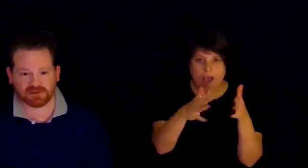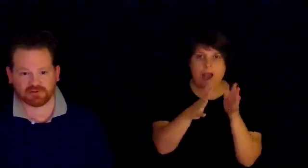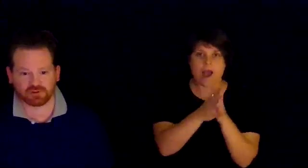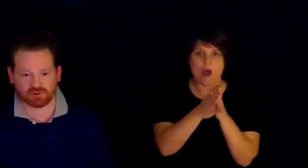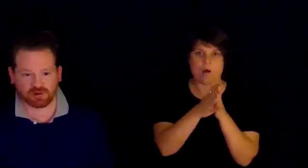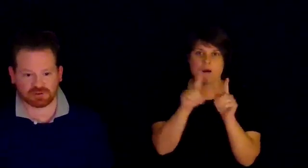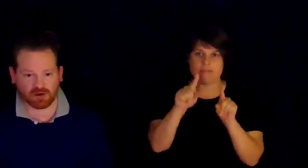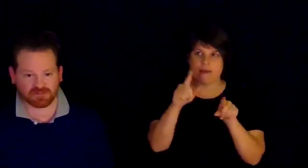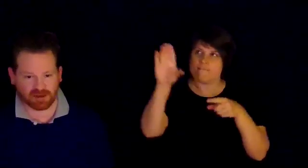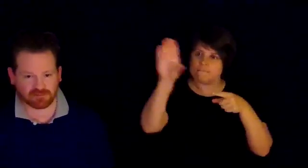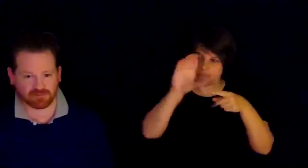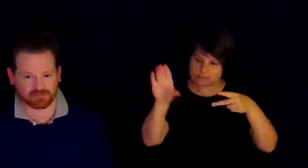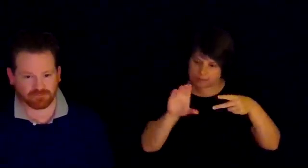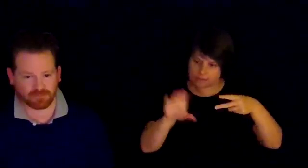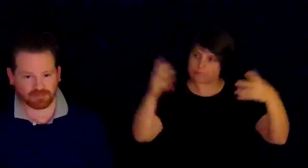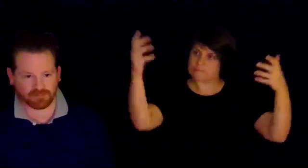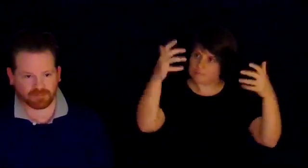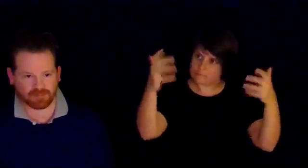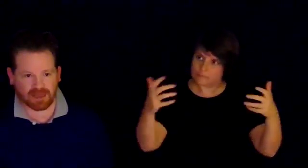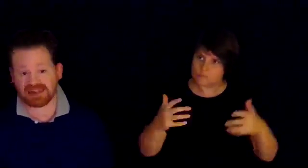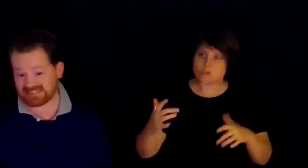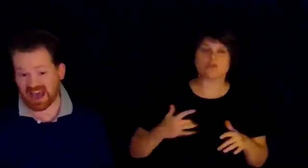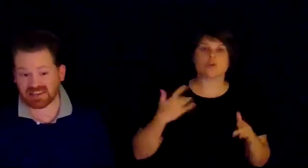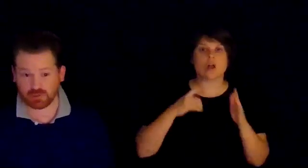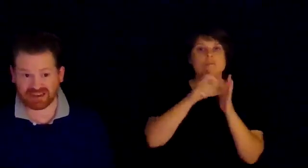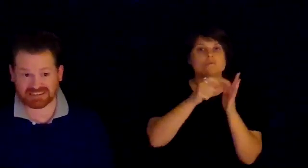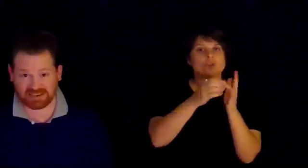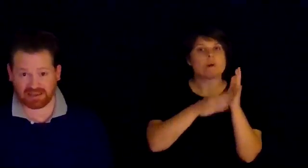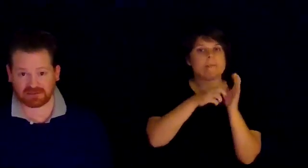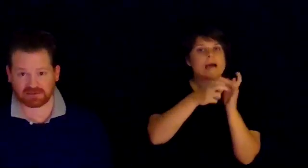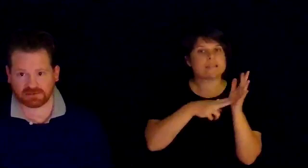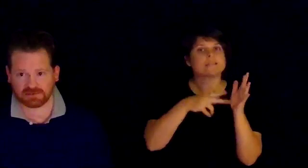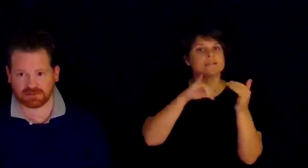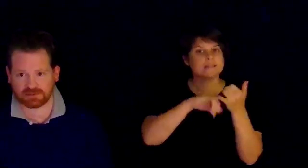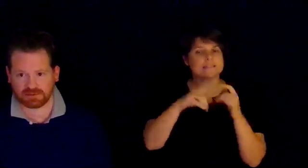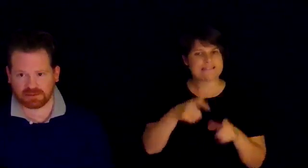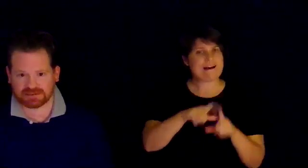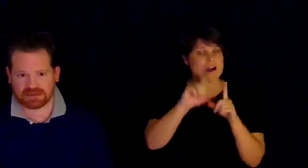that funding to those life domains. And it's hard to understand.